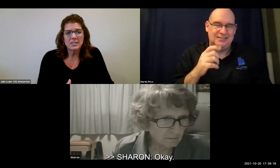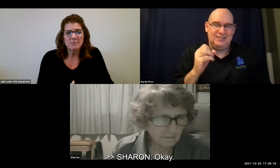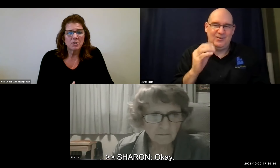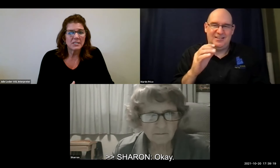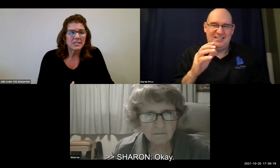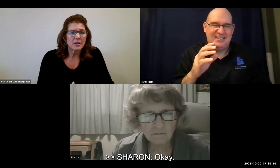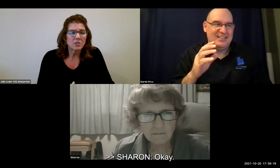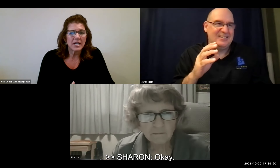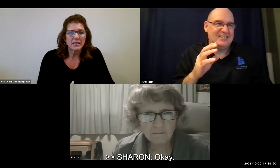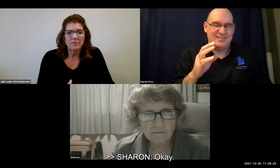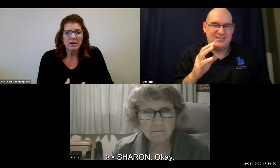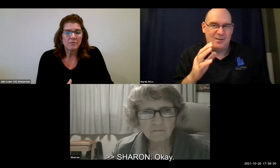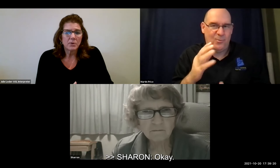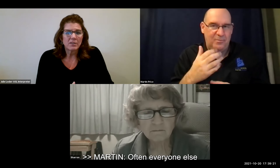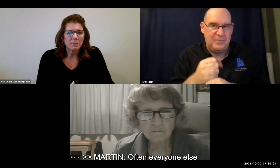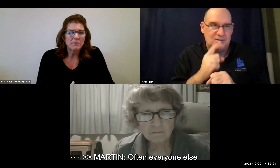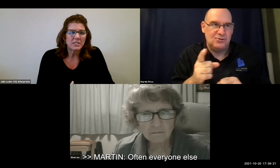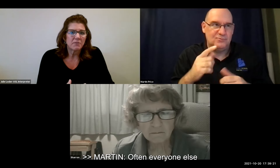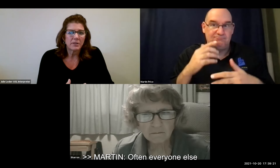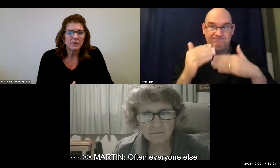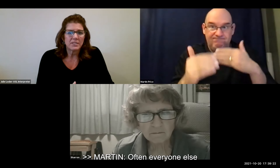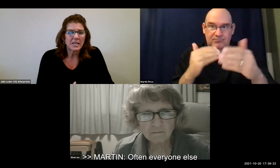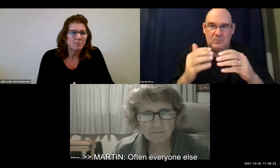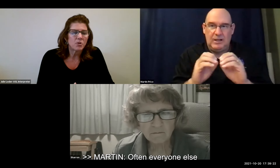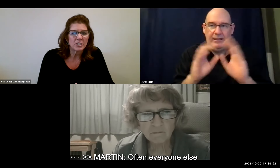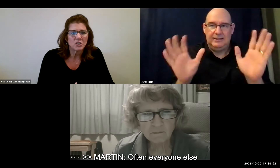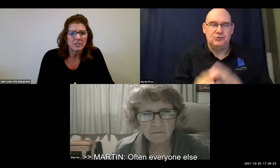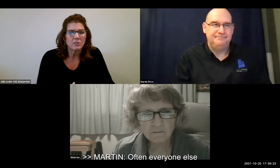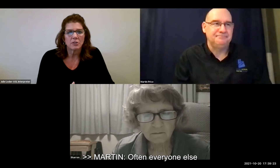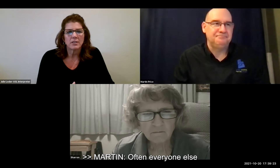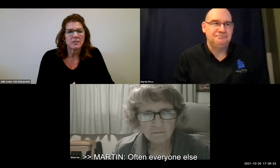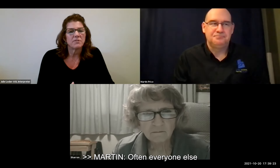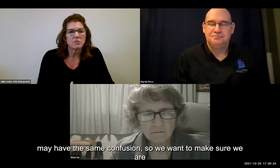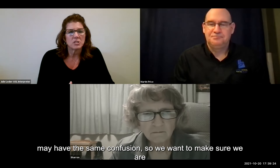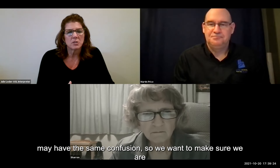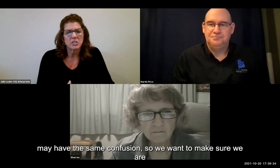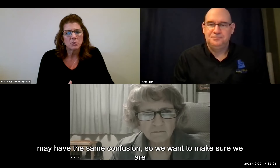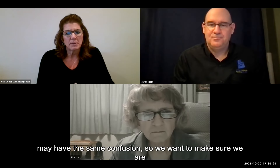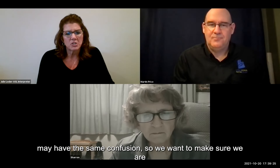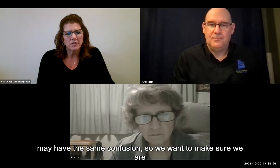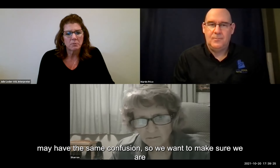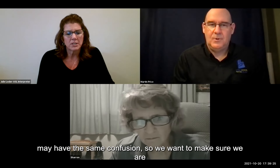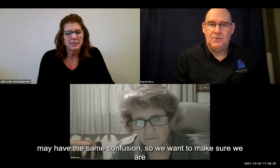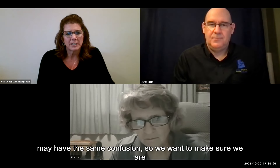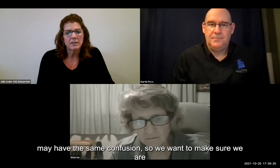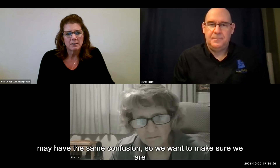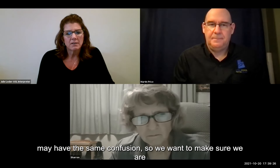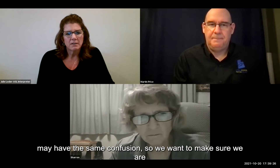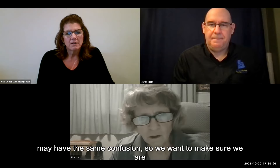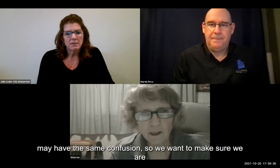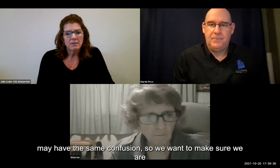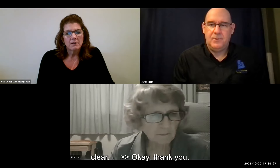if one person doesn't understand, everyone else may be suffering with the same questions or confusion. So we just want to make sure that we're